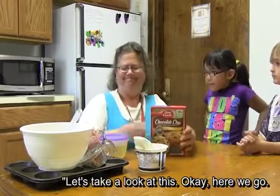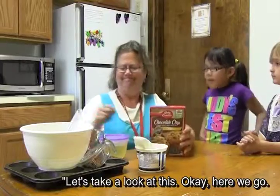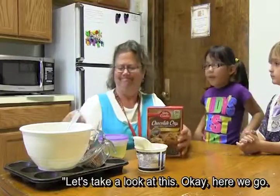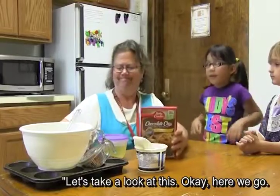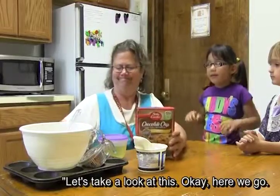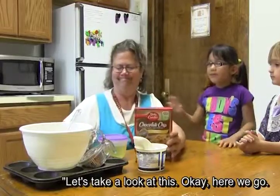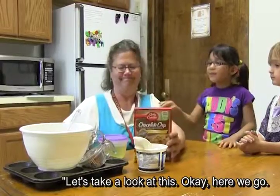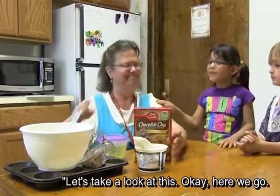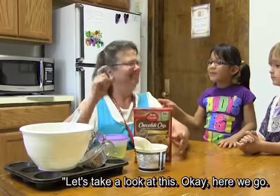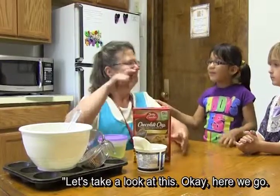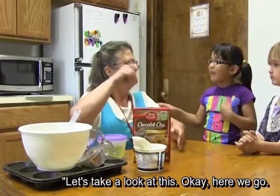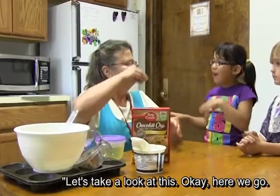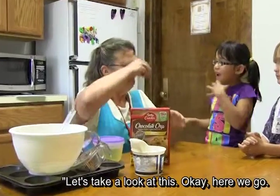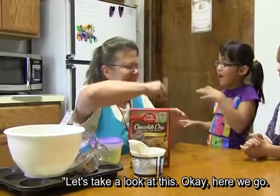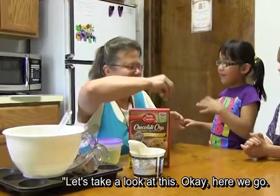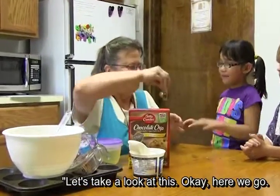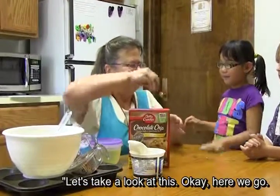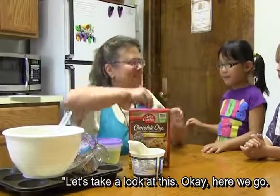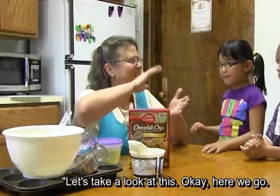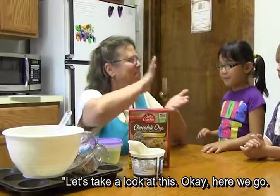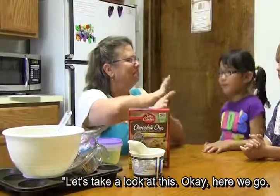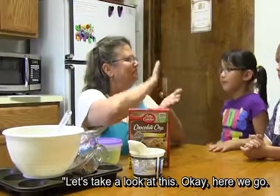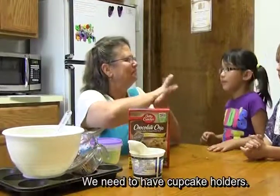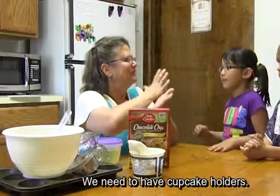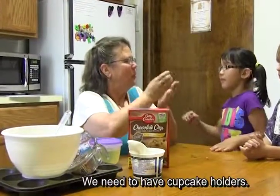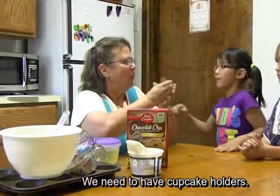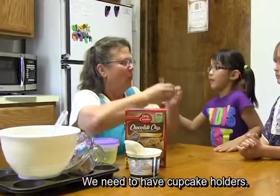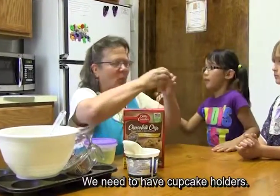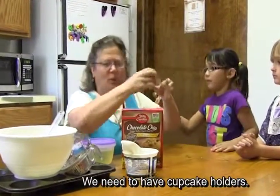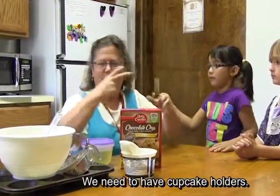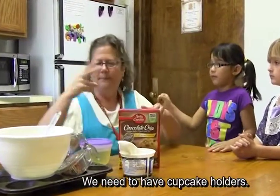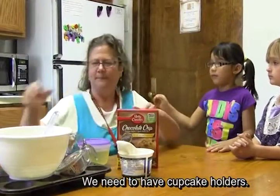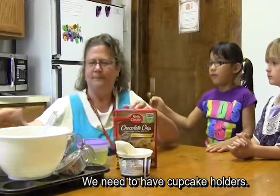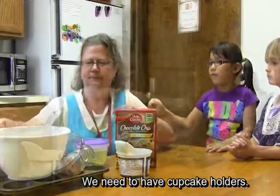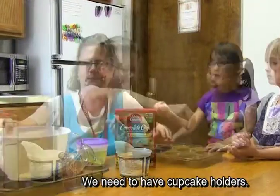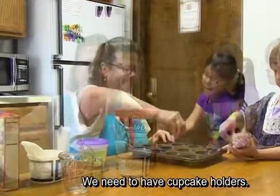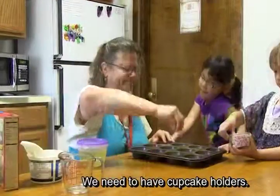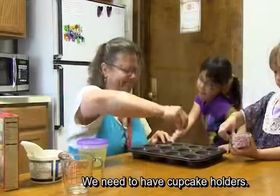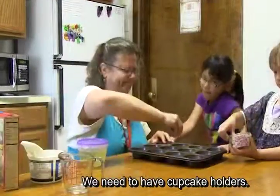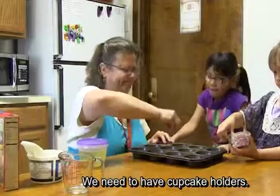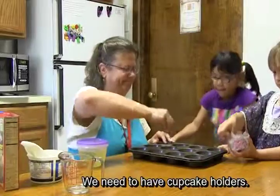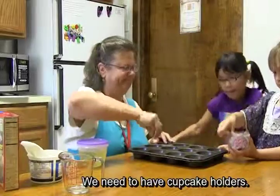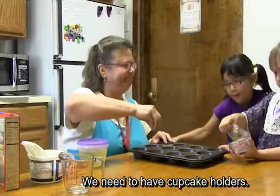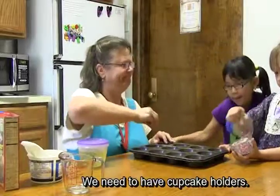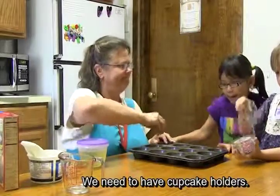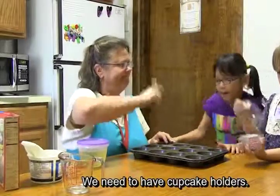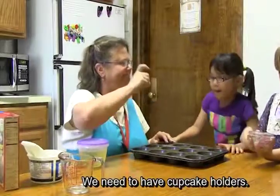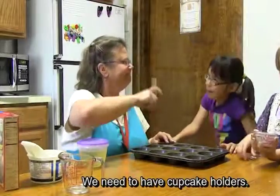let's take a look at this. Okay, here we go. We need to have cupcake holders.